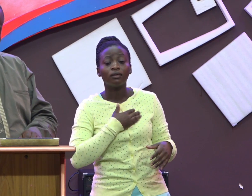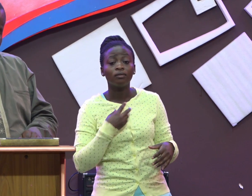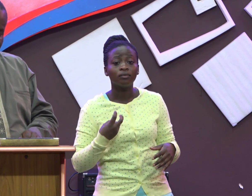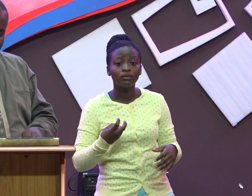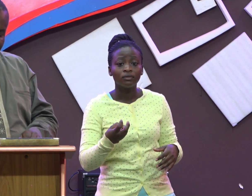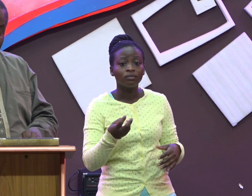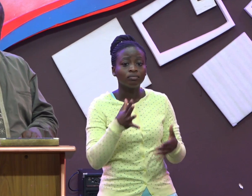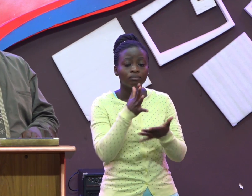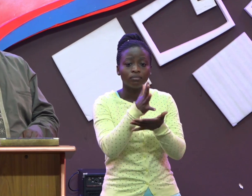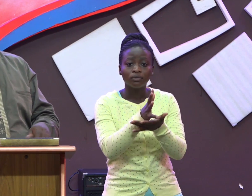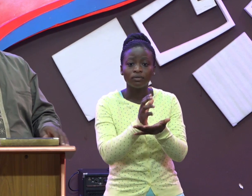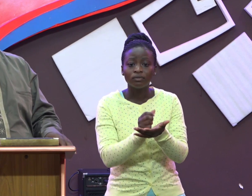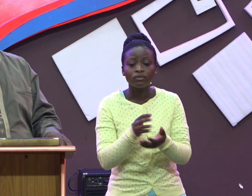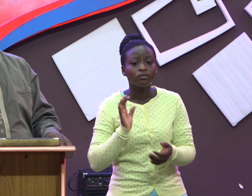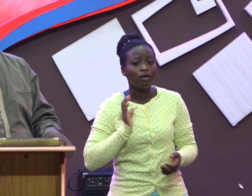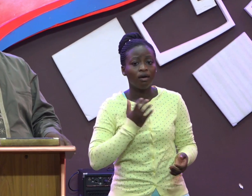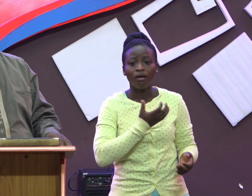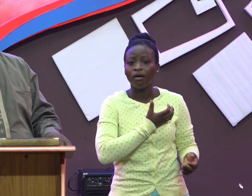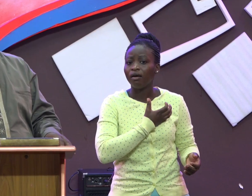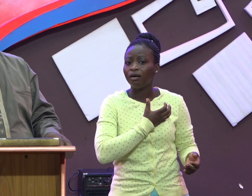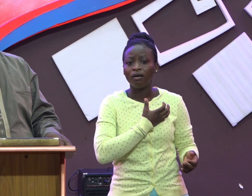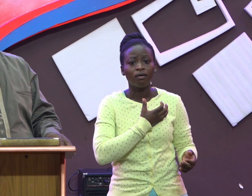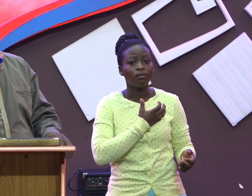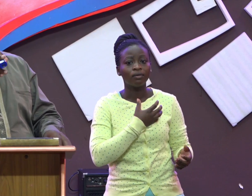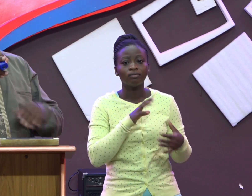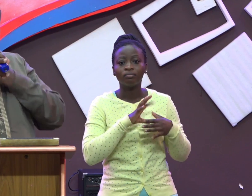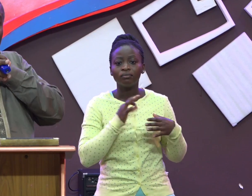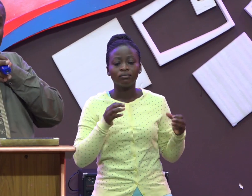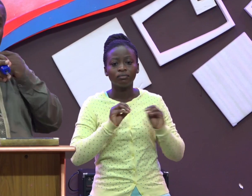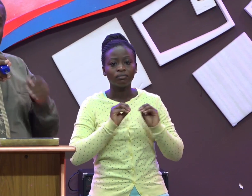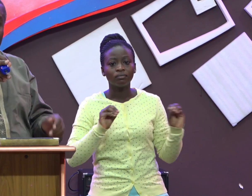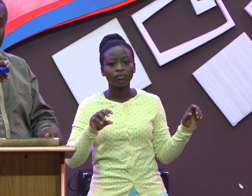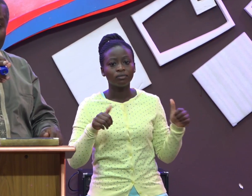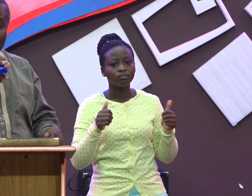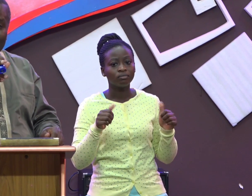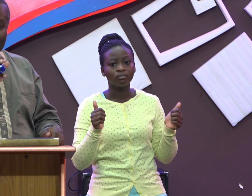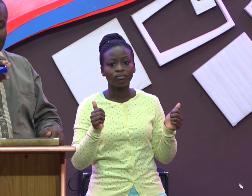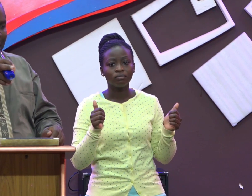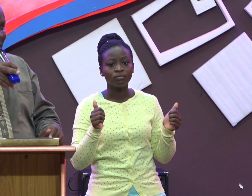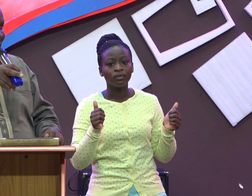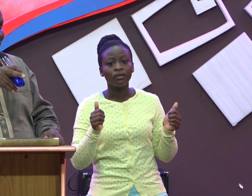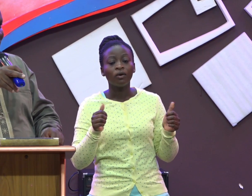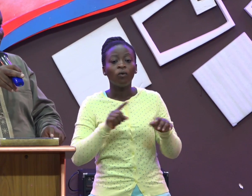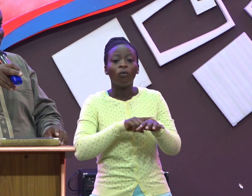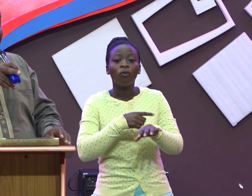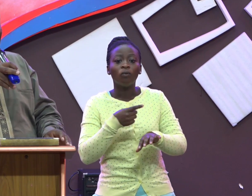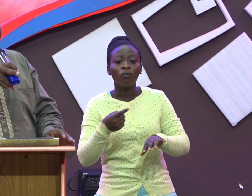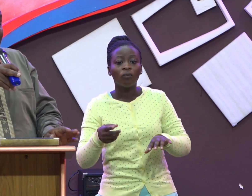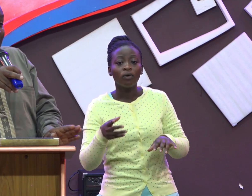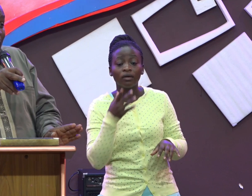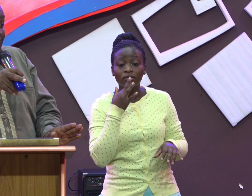inward state is not good. Because though we take care of it is not good. When they declare the month of